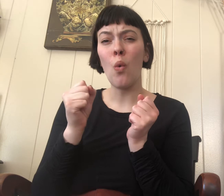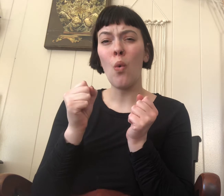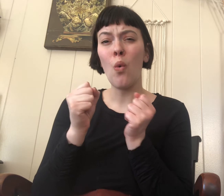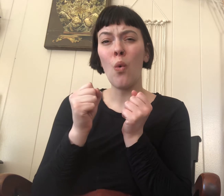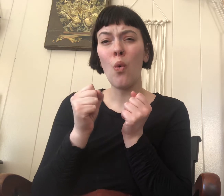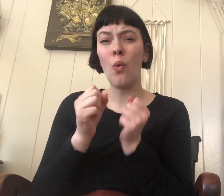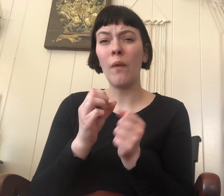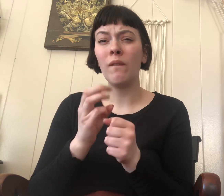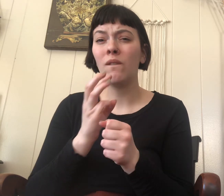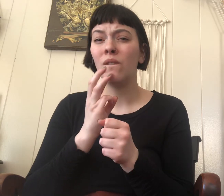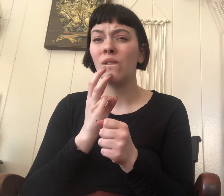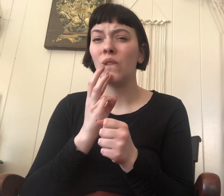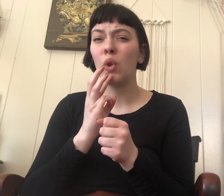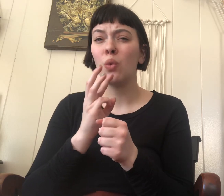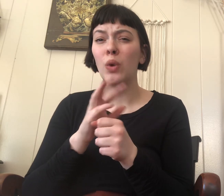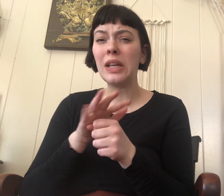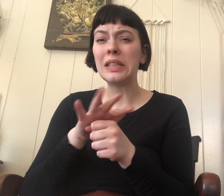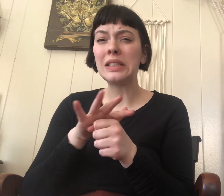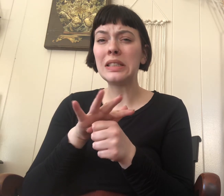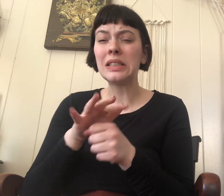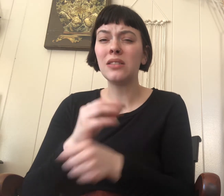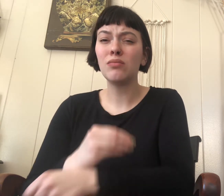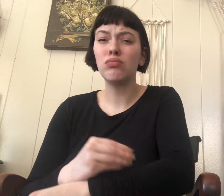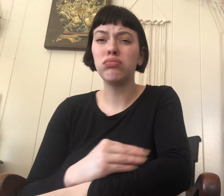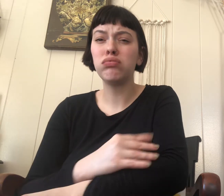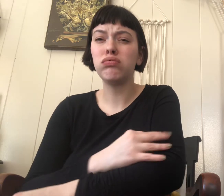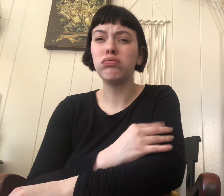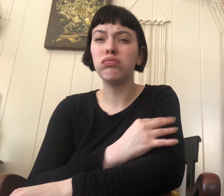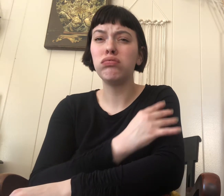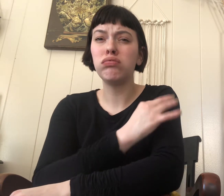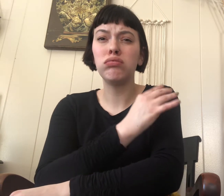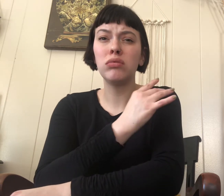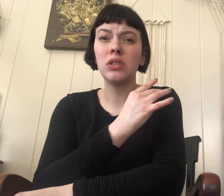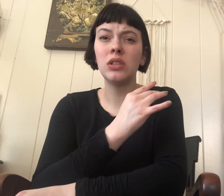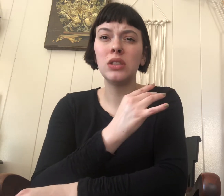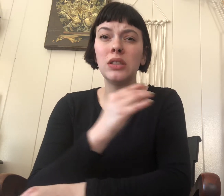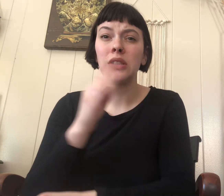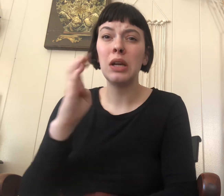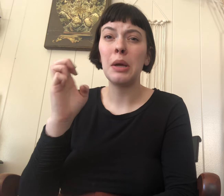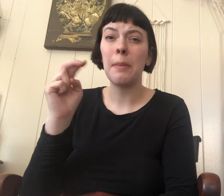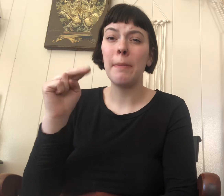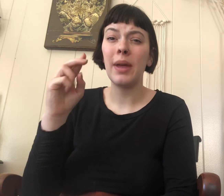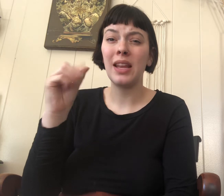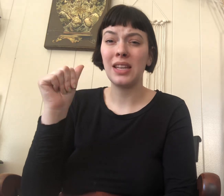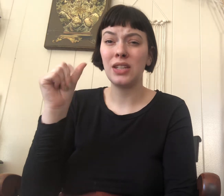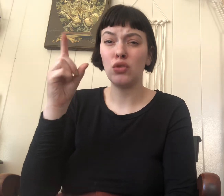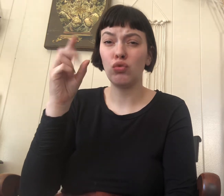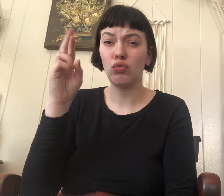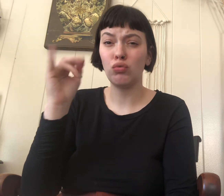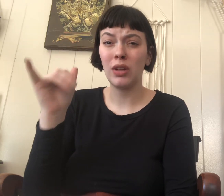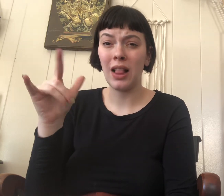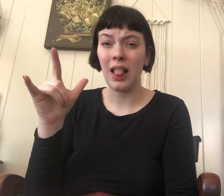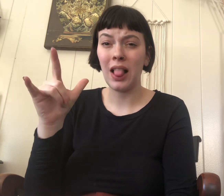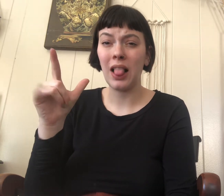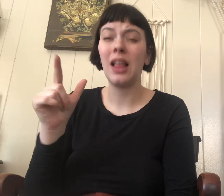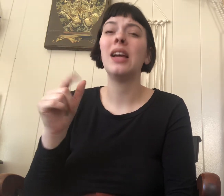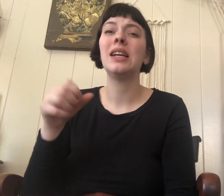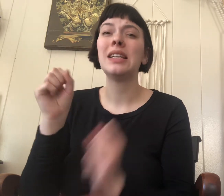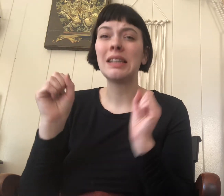drowsy because you'll get some Benadryl as pre-meds. But for the most part, you're not going to feel like someone is shocking you, hurting you, anything